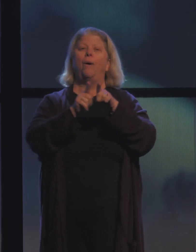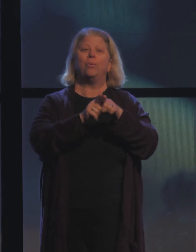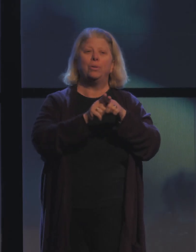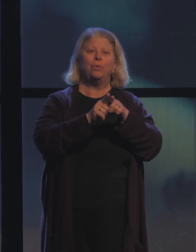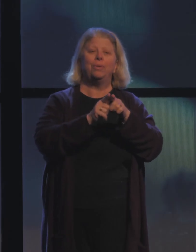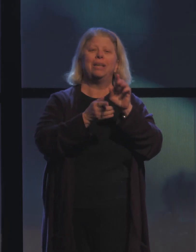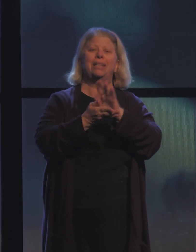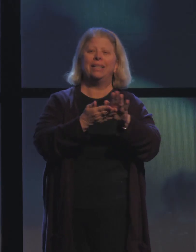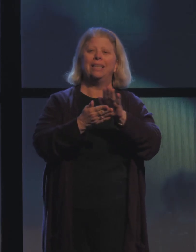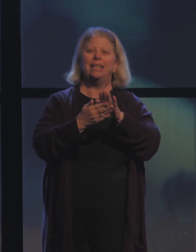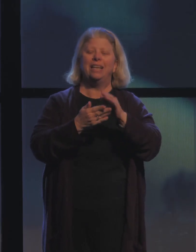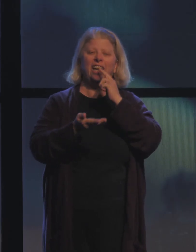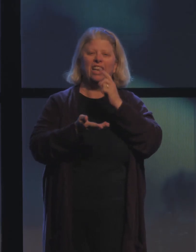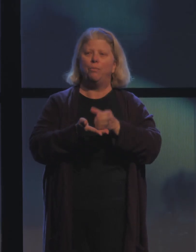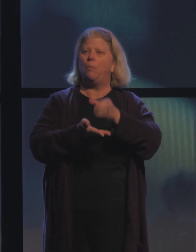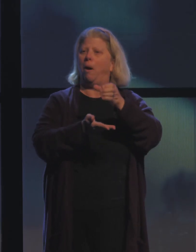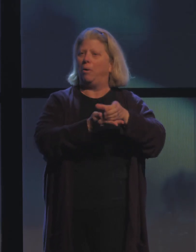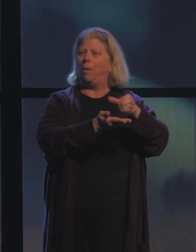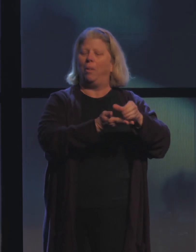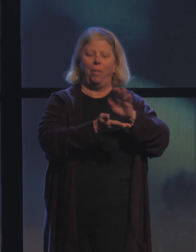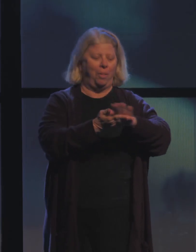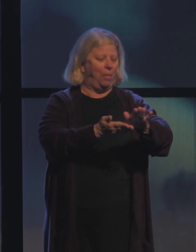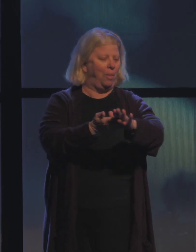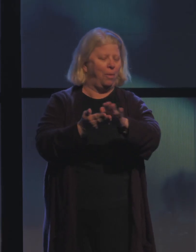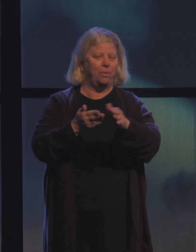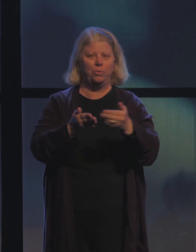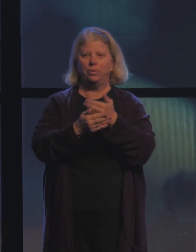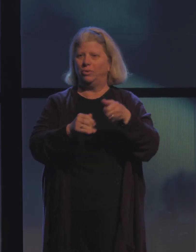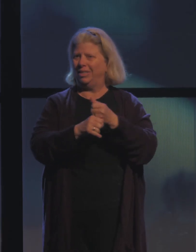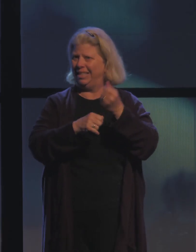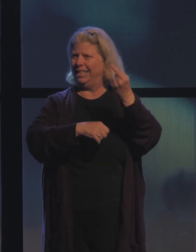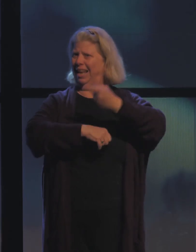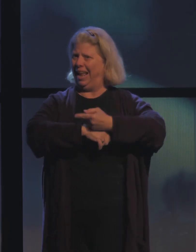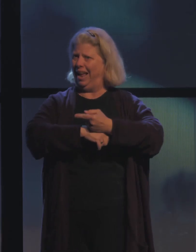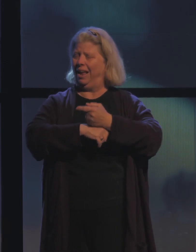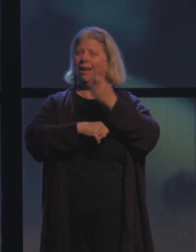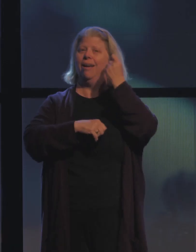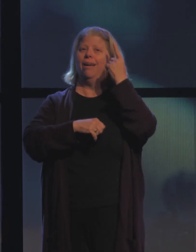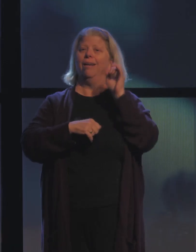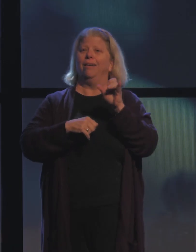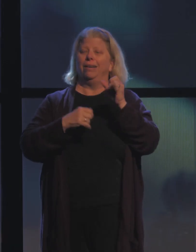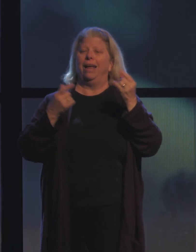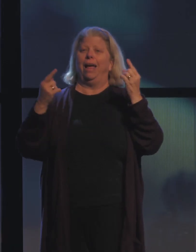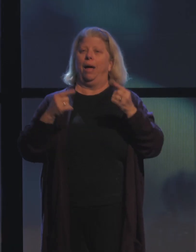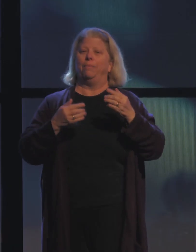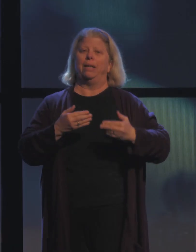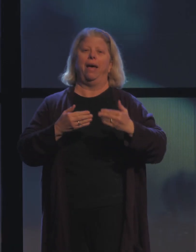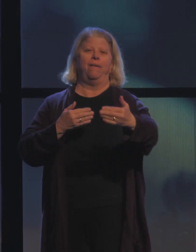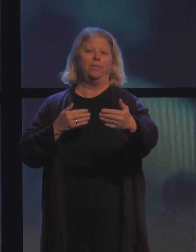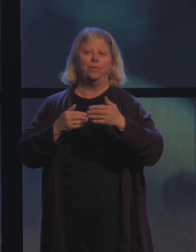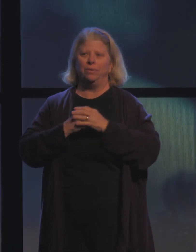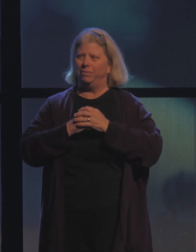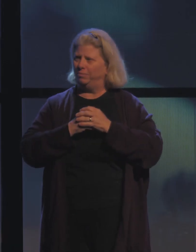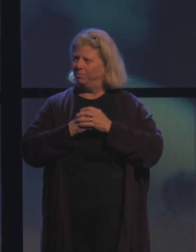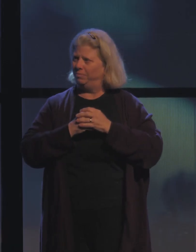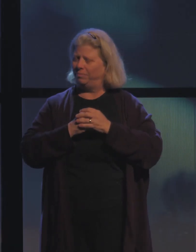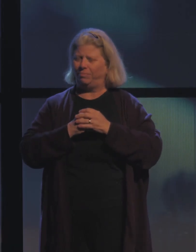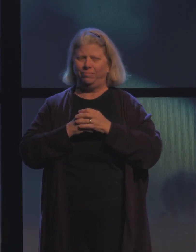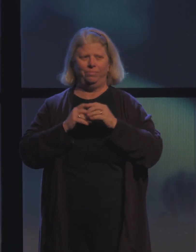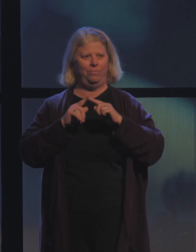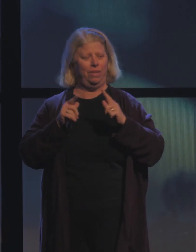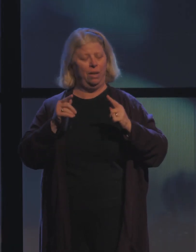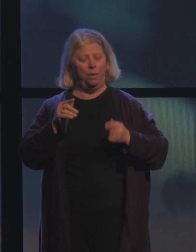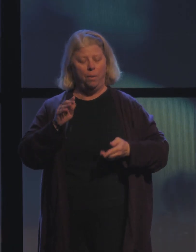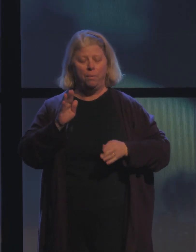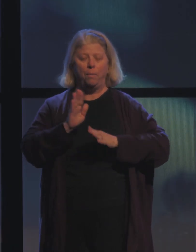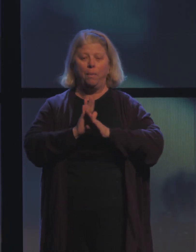be cleaning up bottles with you on New Year's Day. I'm also aware of the reality of what comes after it. There's all of this build up